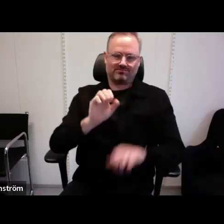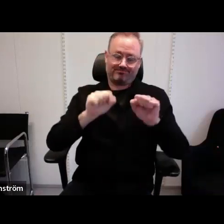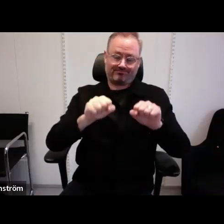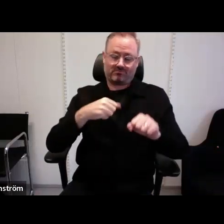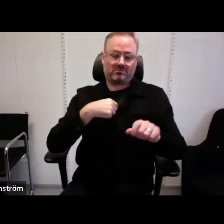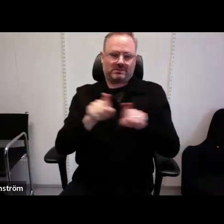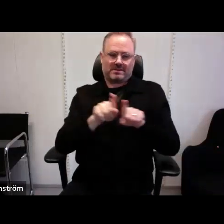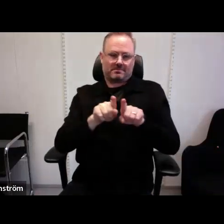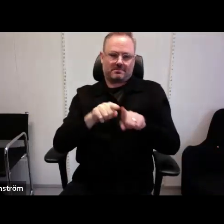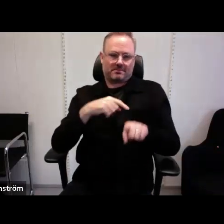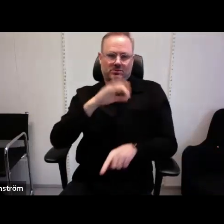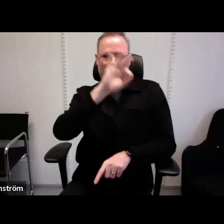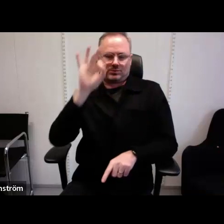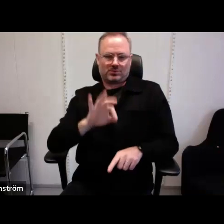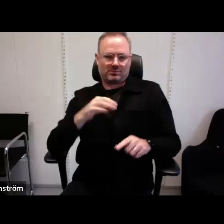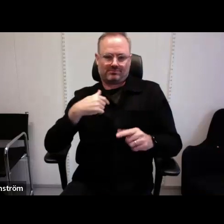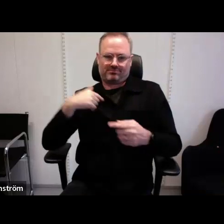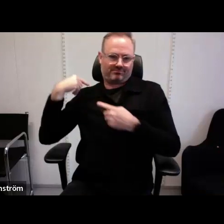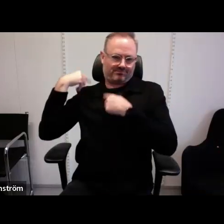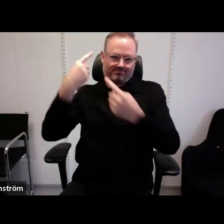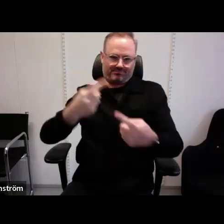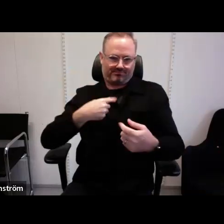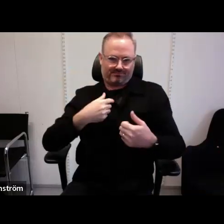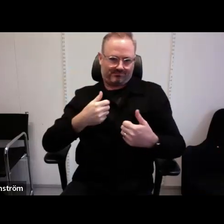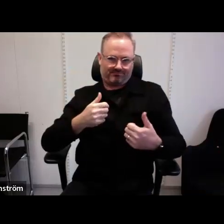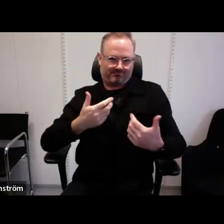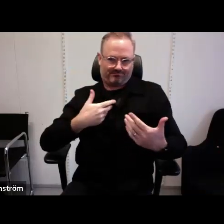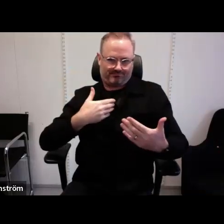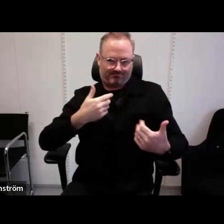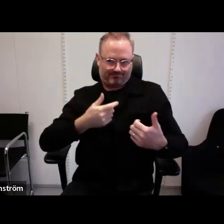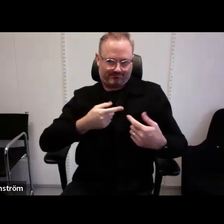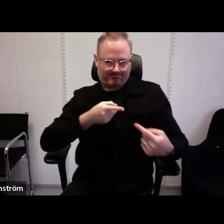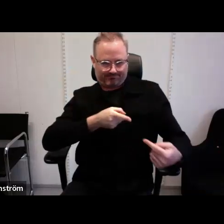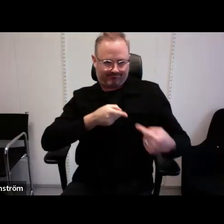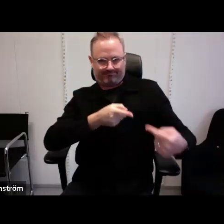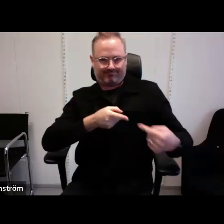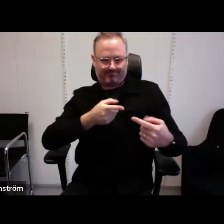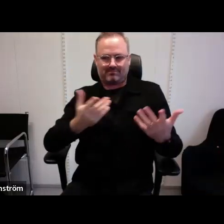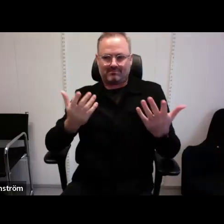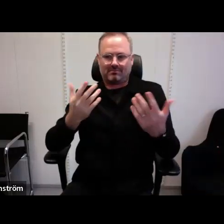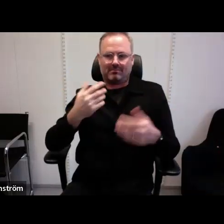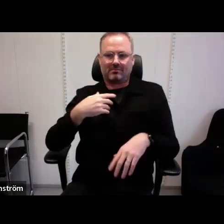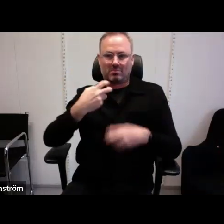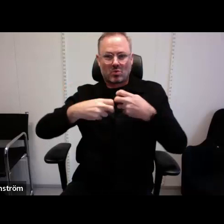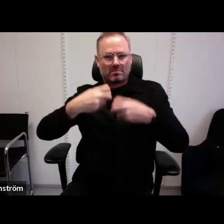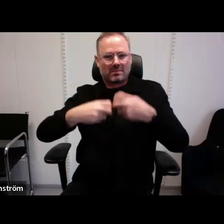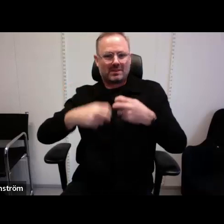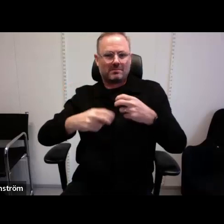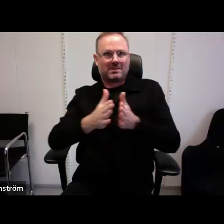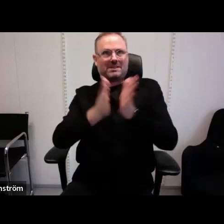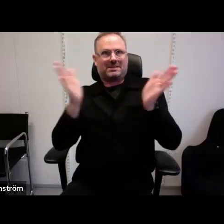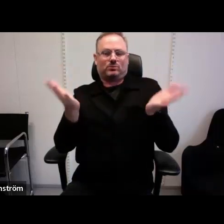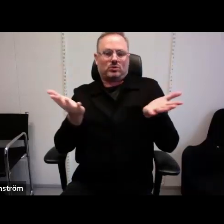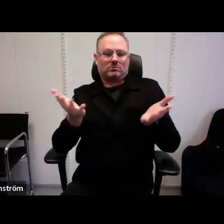Yes, I also want to thank you for that question. I have the same question, and I've had it for a very long time. This is something that we